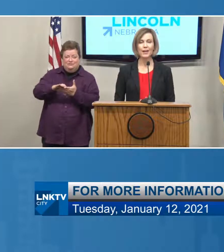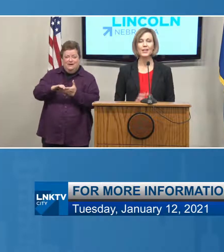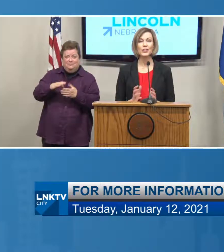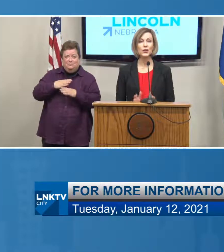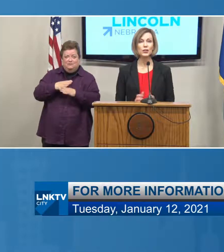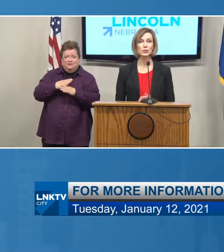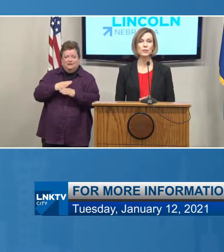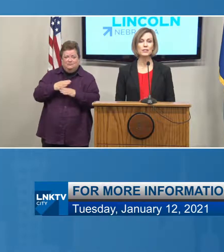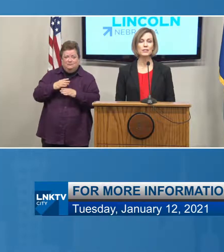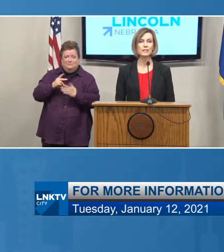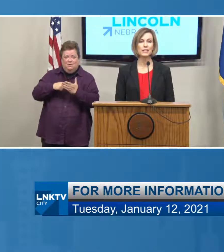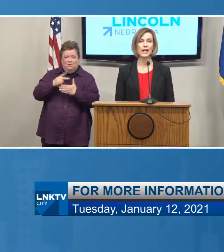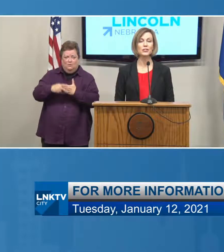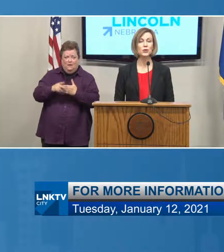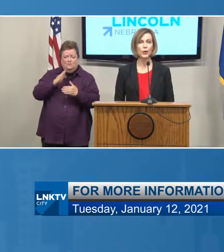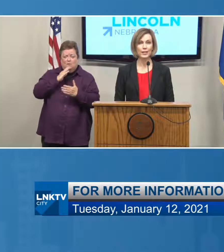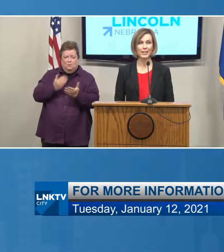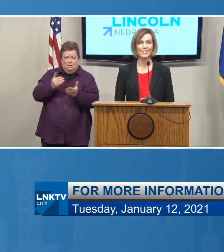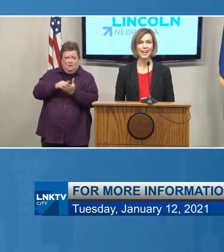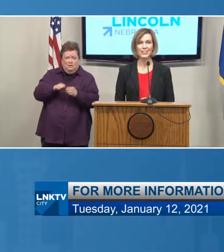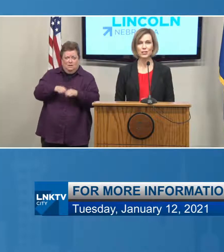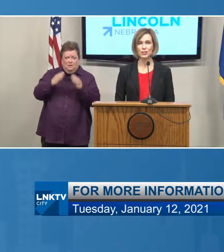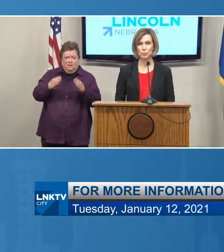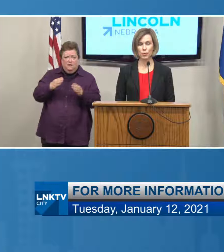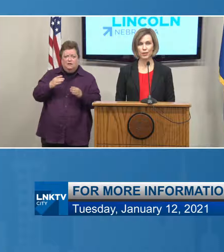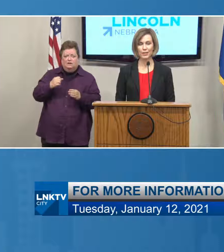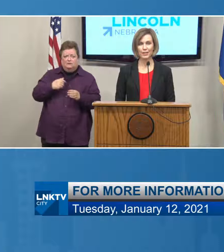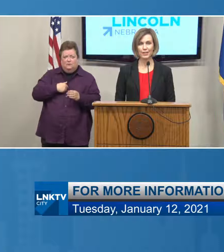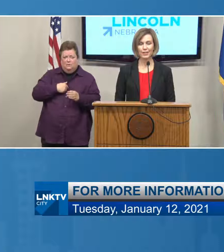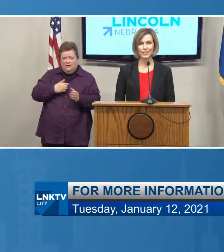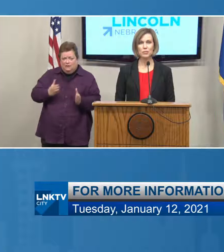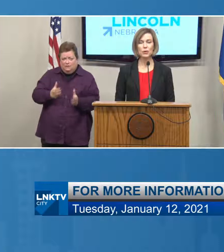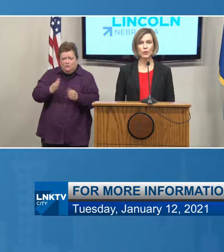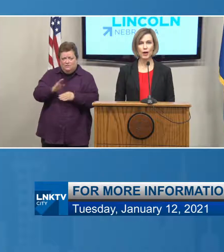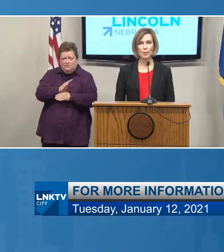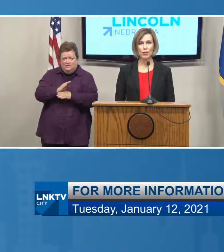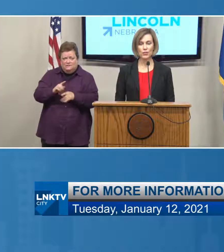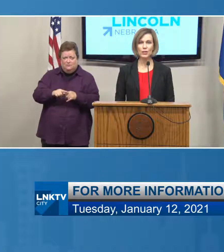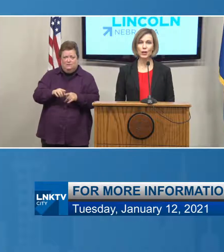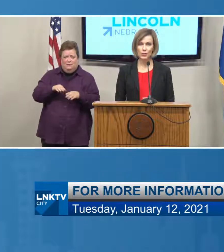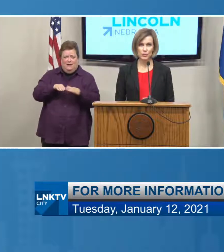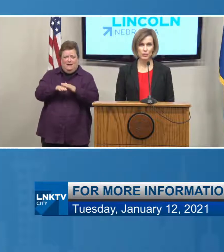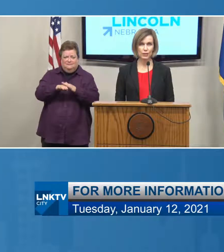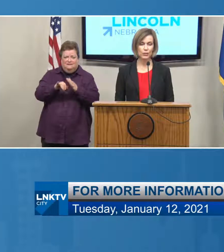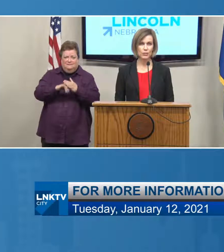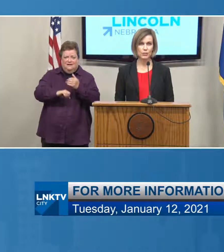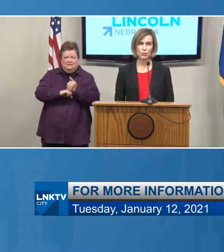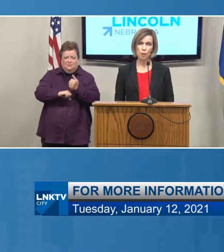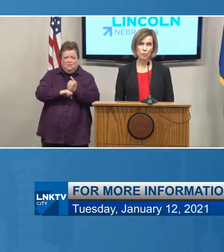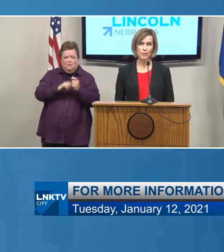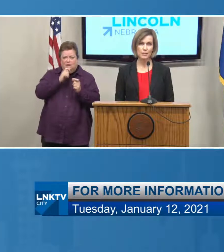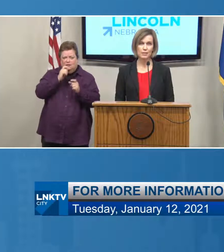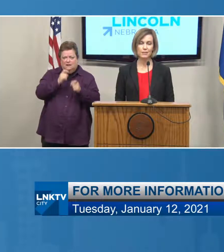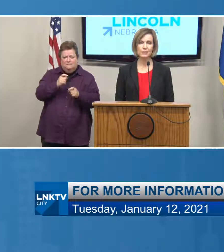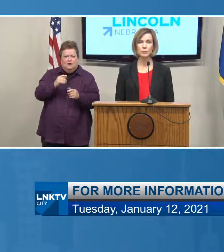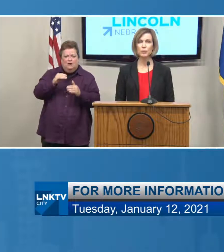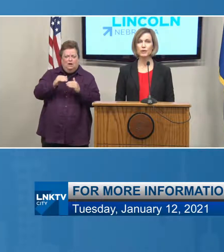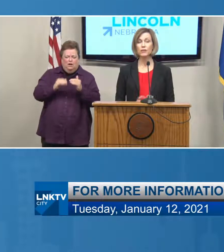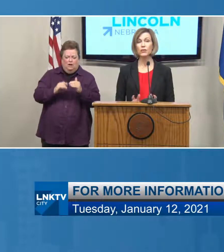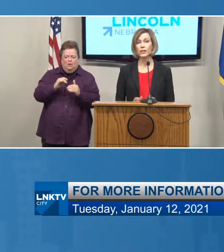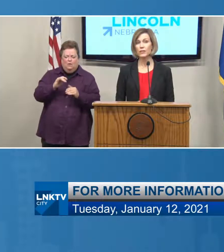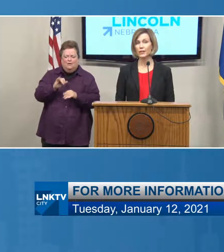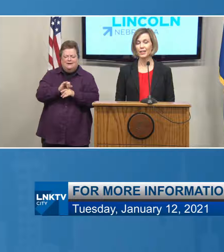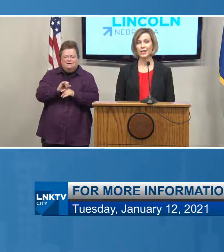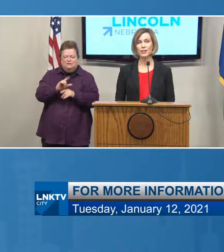week, and I encourage businesses to act quickly to access support. This program offers low-interest loans for small businesses that will